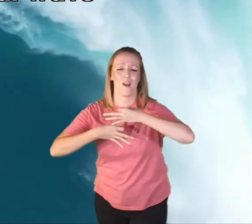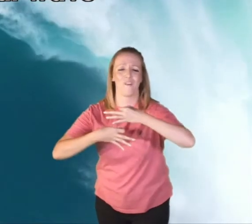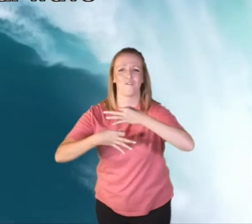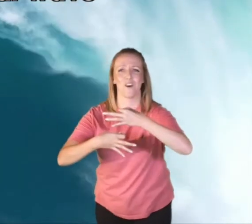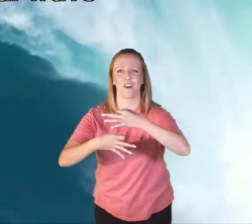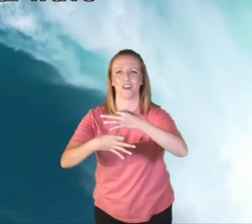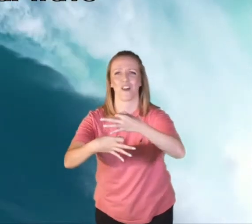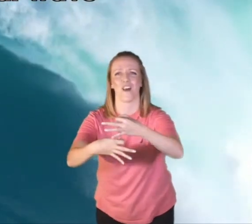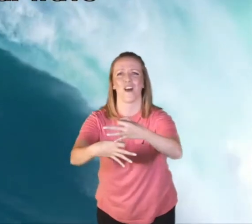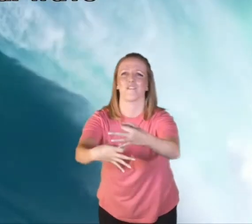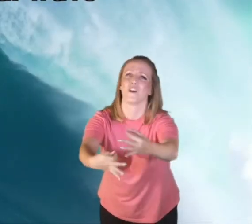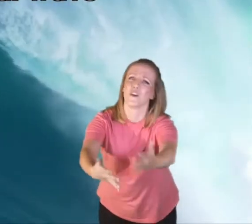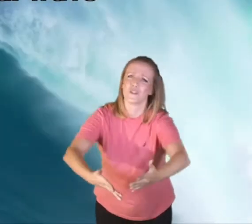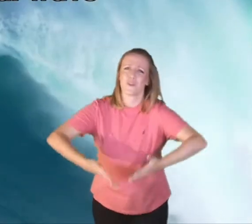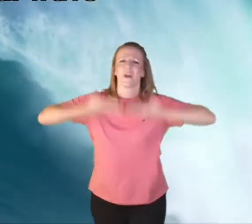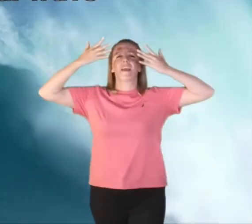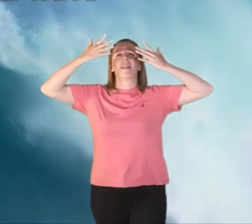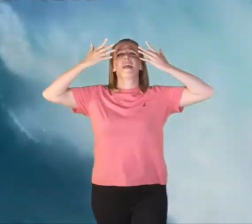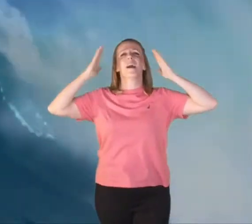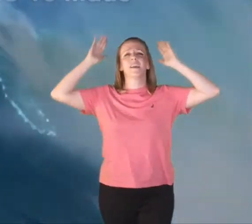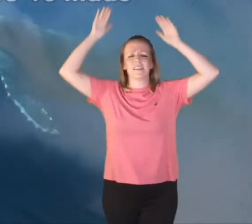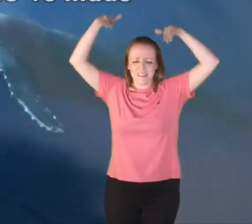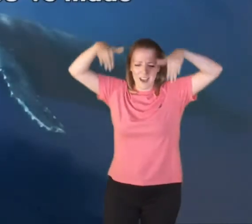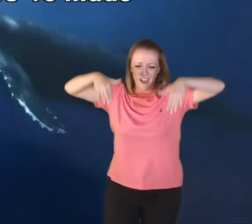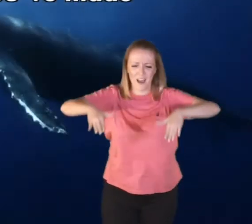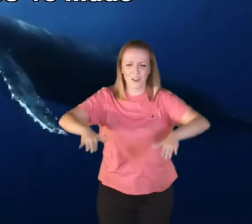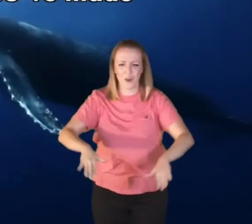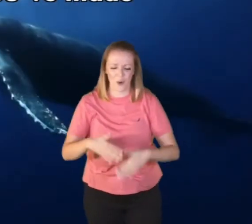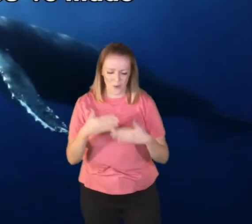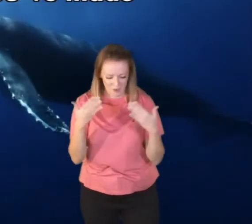We long for your love, Lord, to be like a